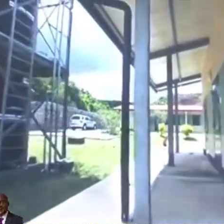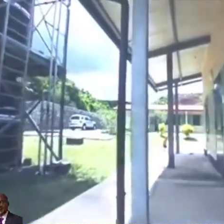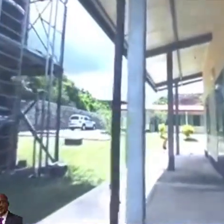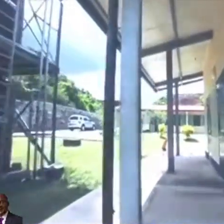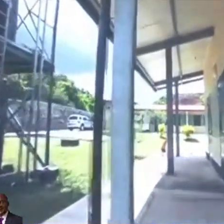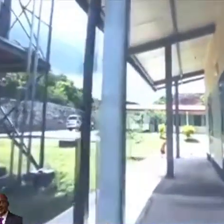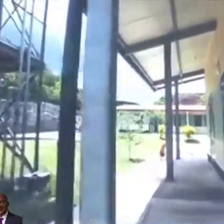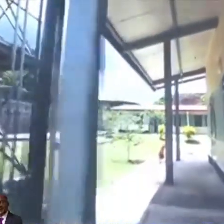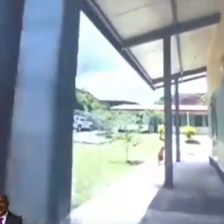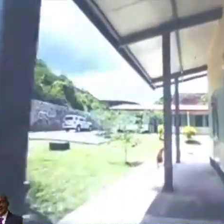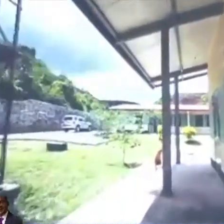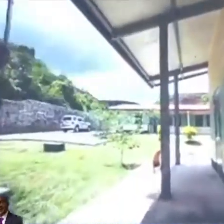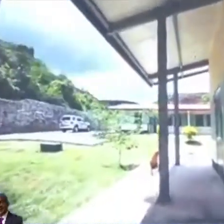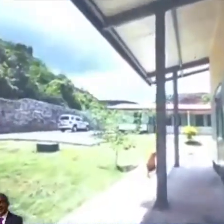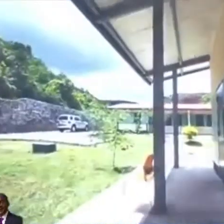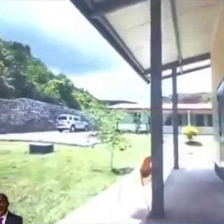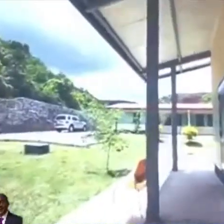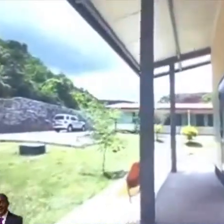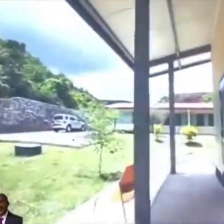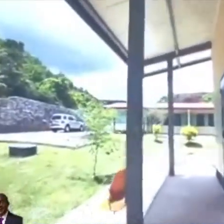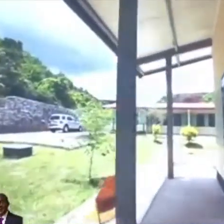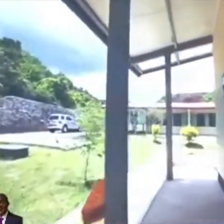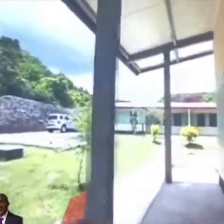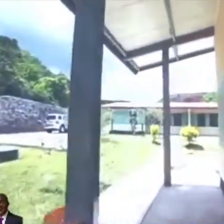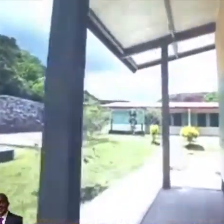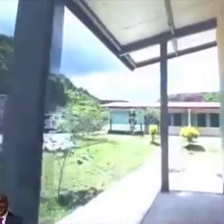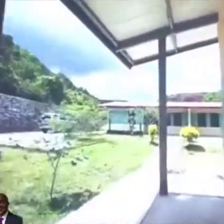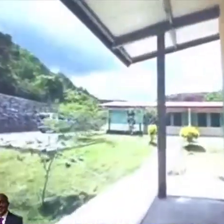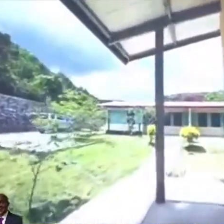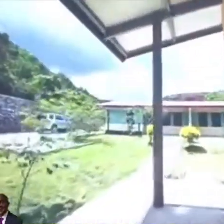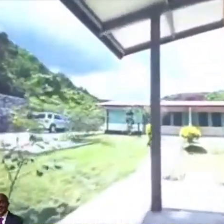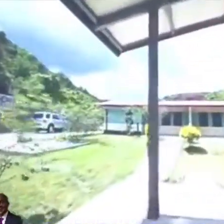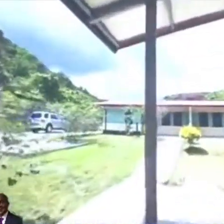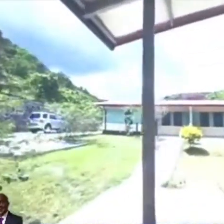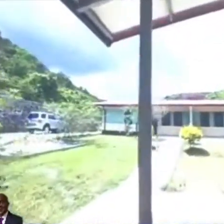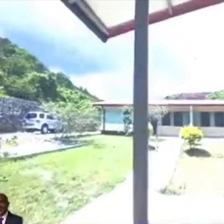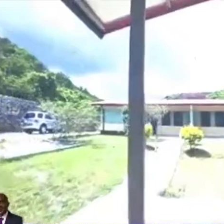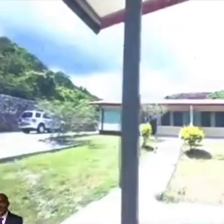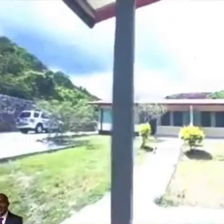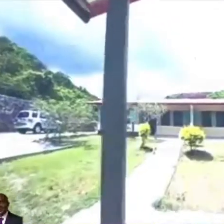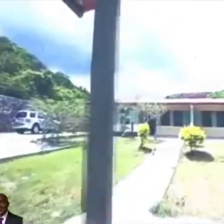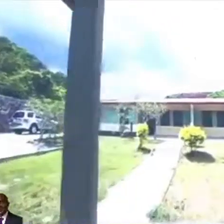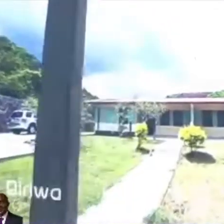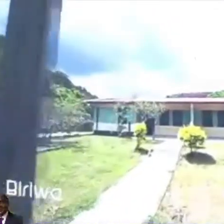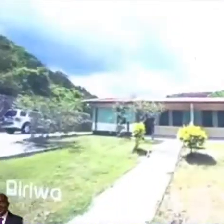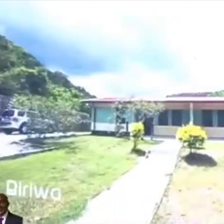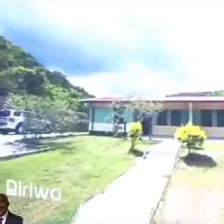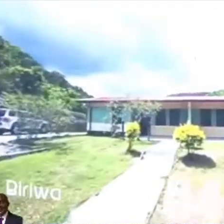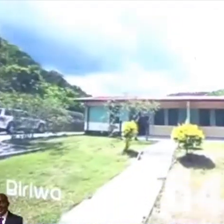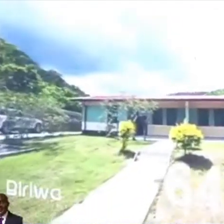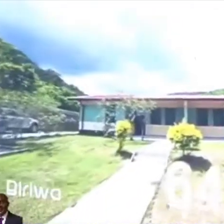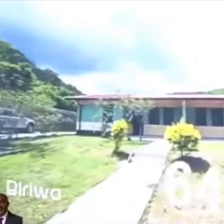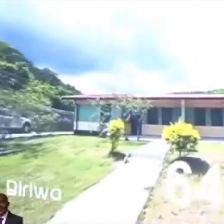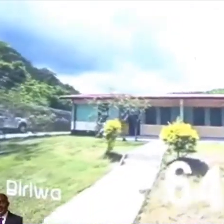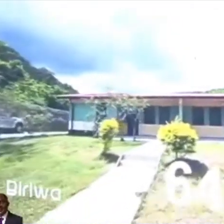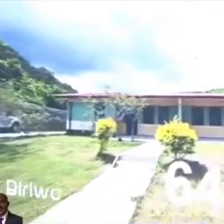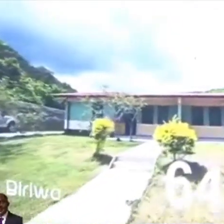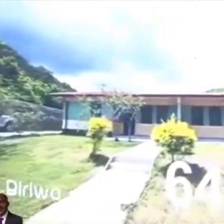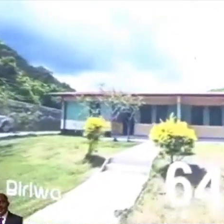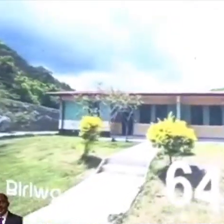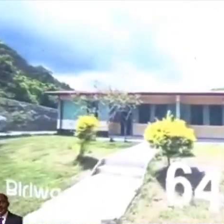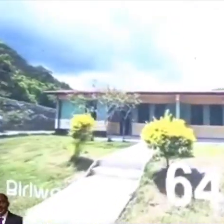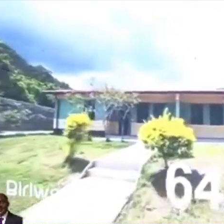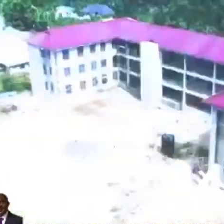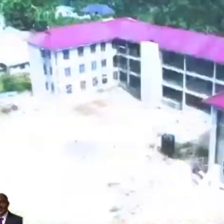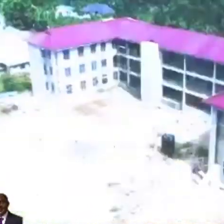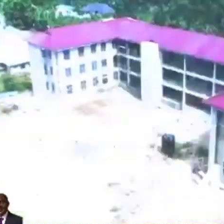And more importantly, to enhance the comfort of our healthcare workers, the government has built over 64 staff accommodation